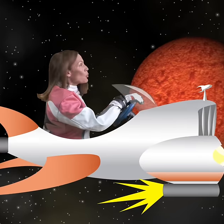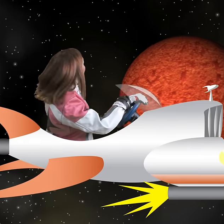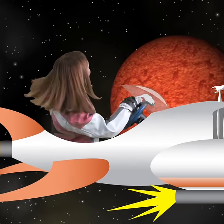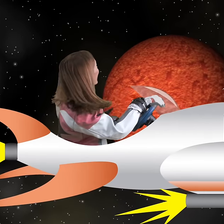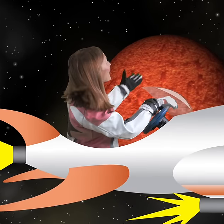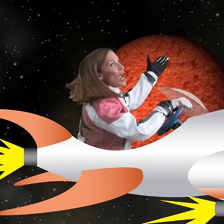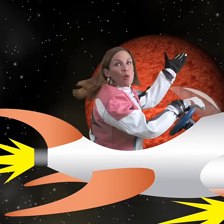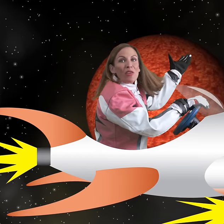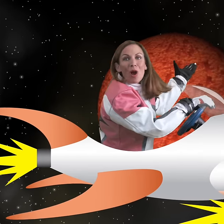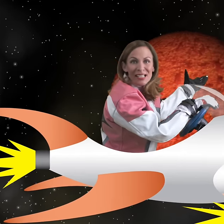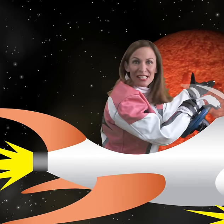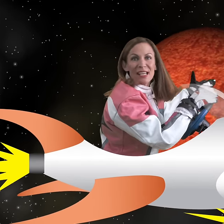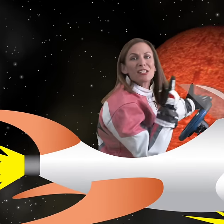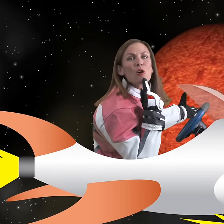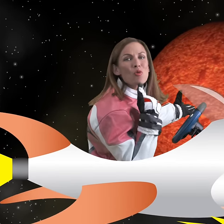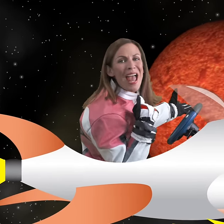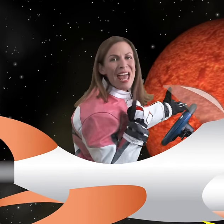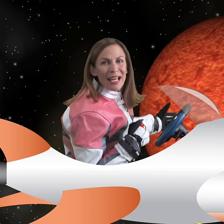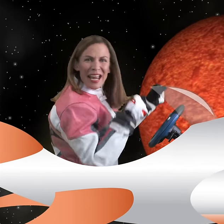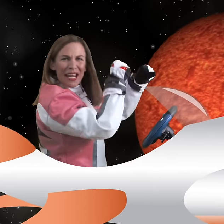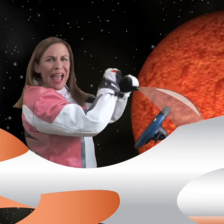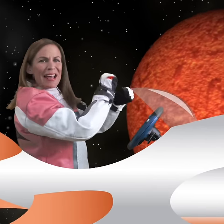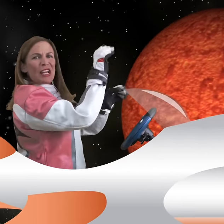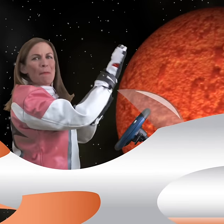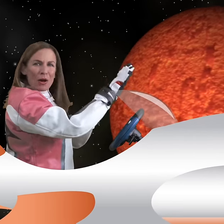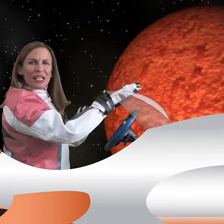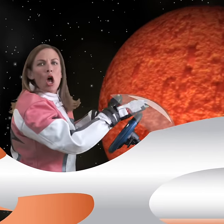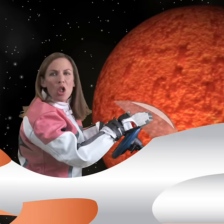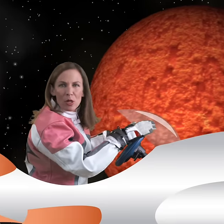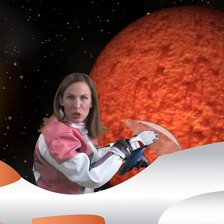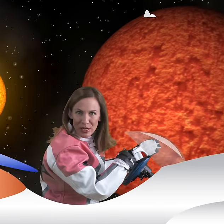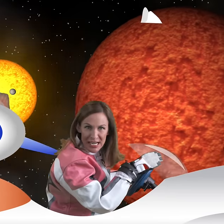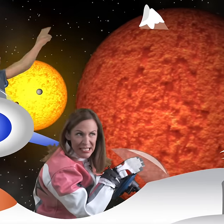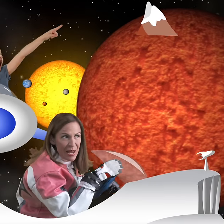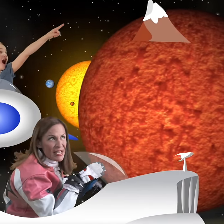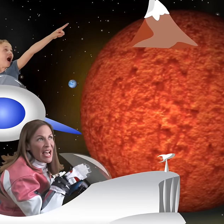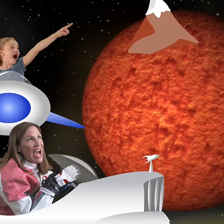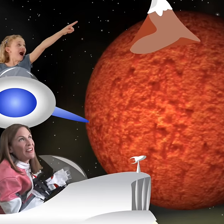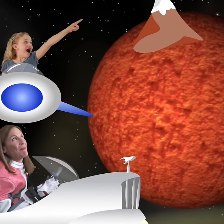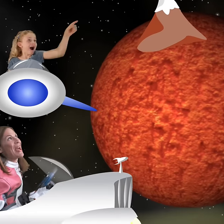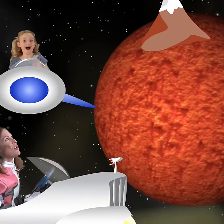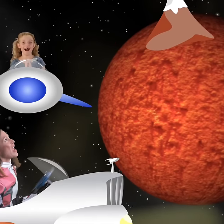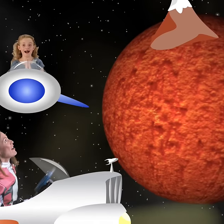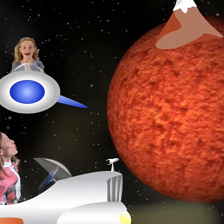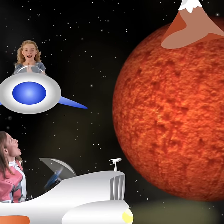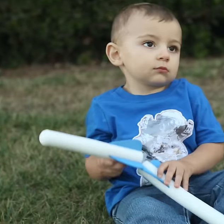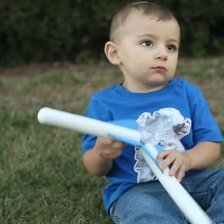red planet, with rocks and dust so red. It has a mountain almost 3 times the height of Mount Everest.